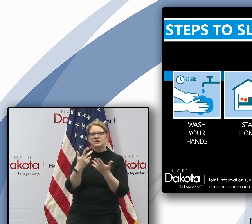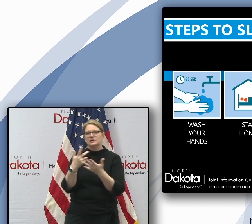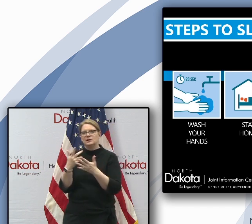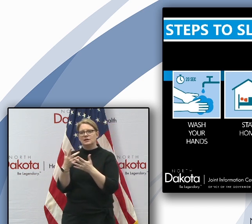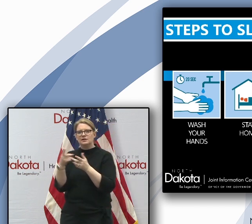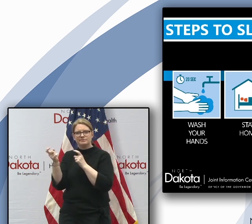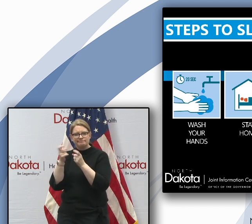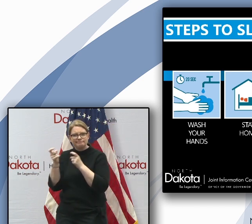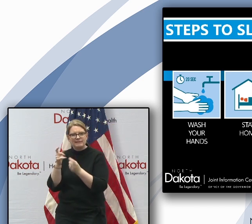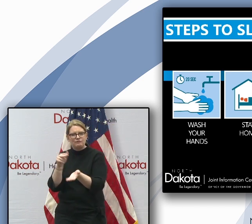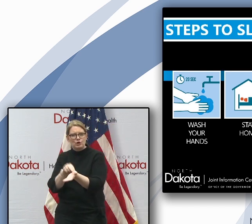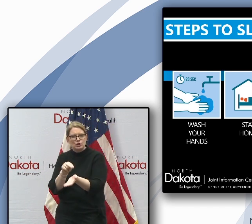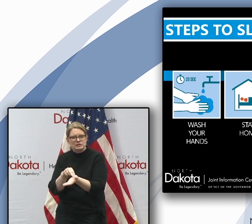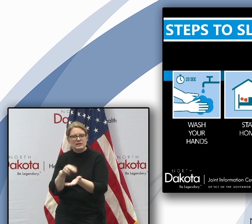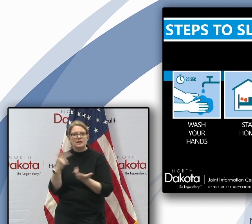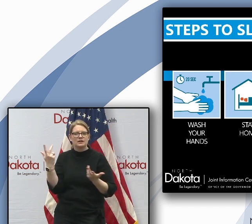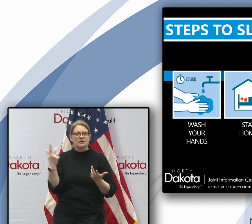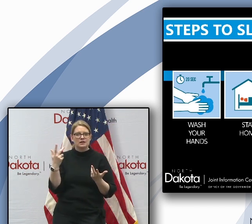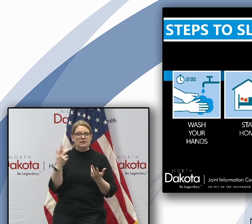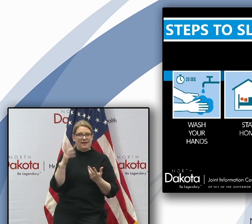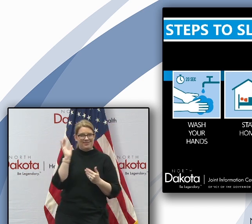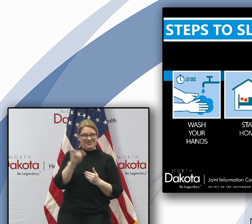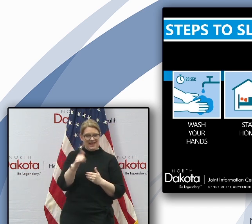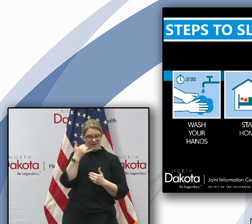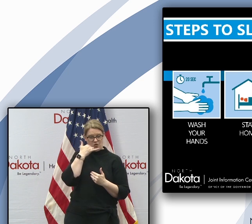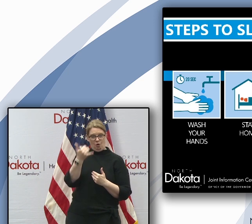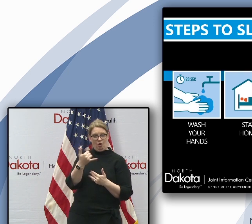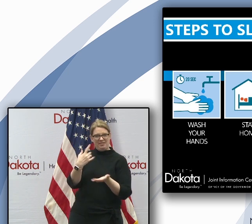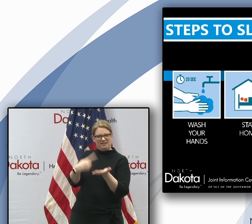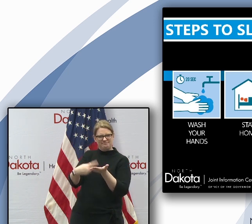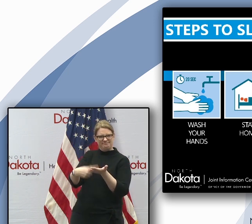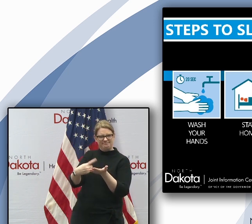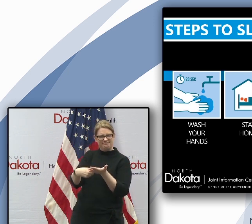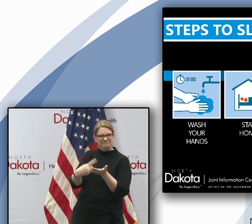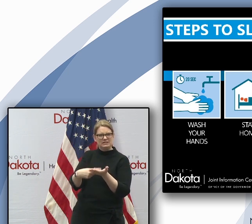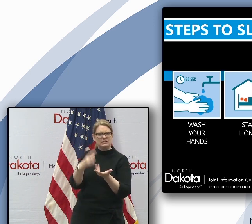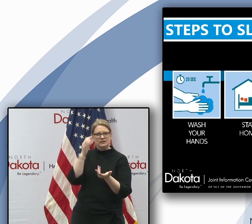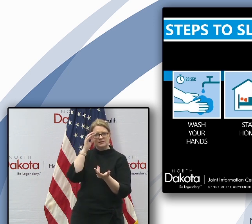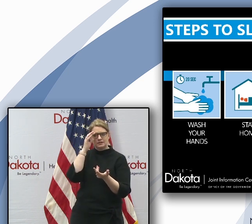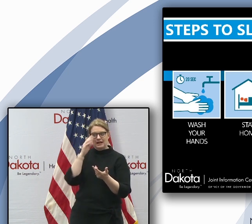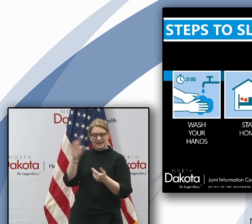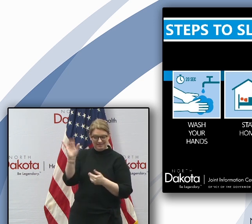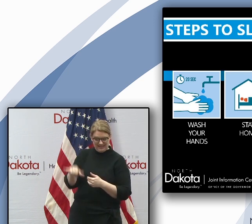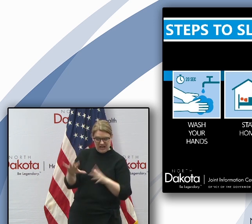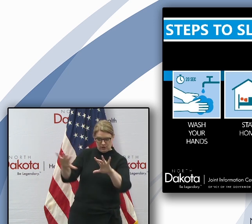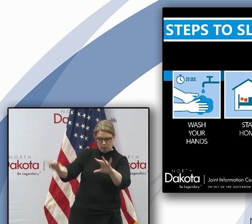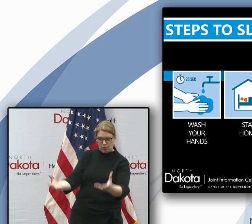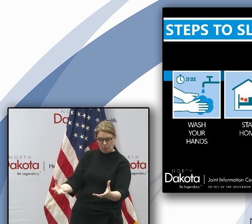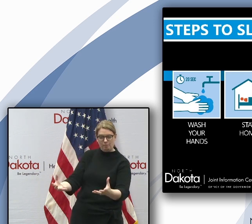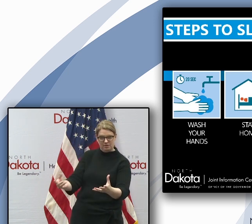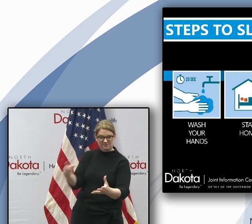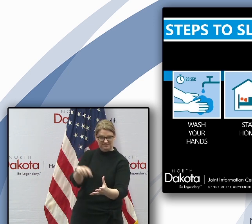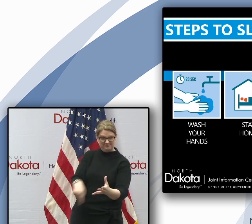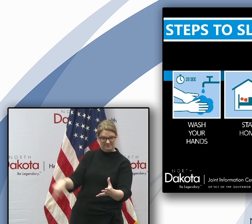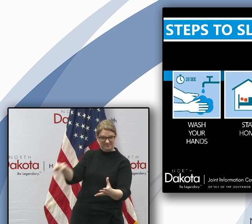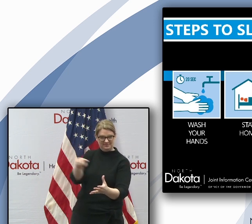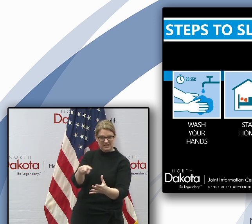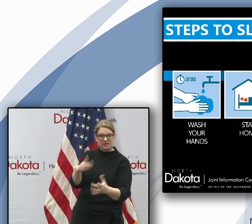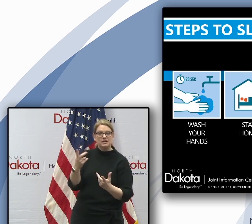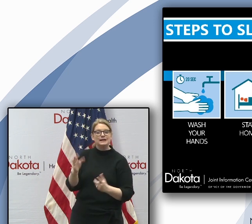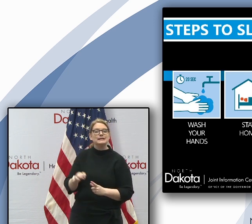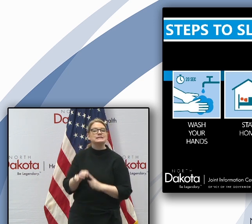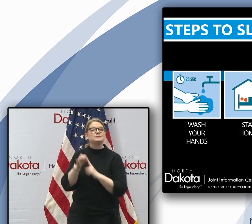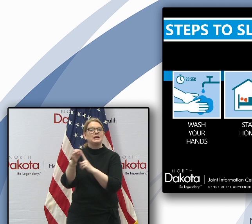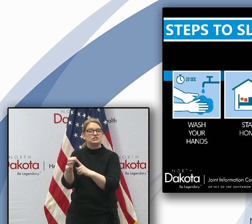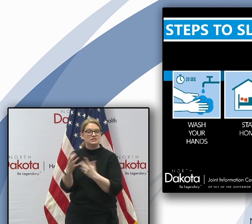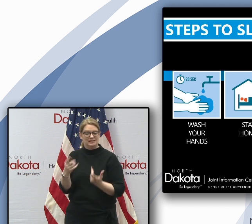nursing. And on that call, again, we were implored by that group, especially by those from counties where they